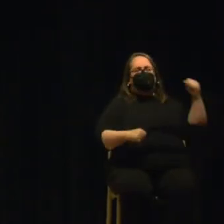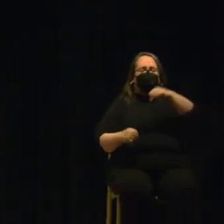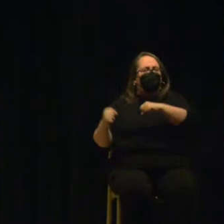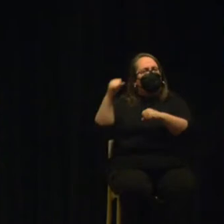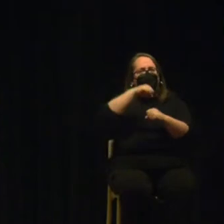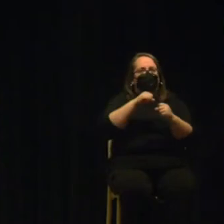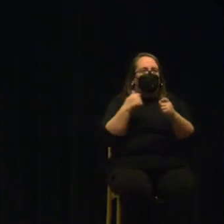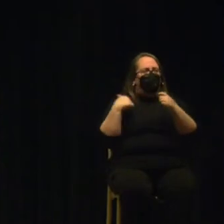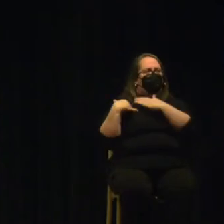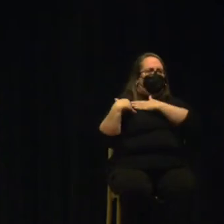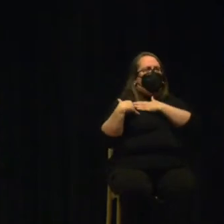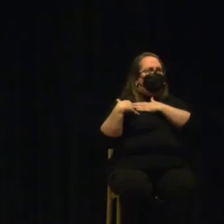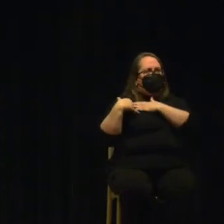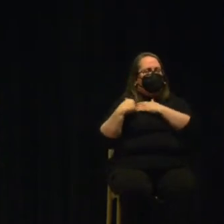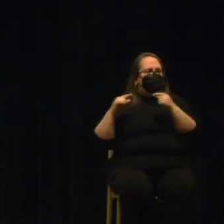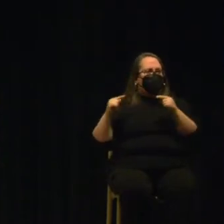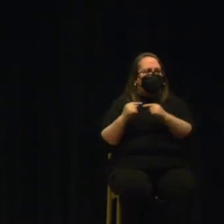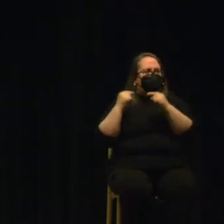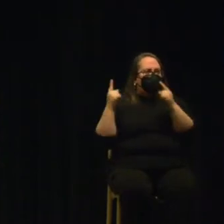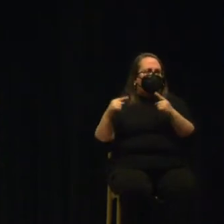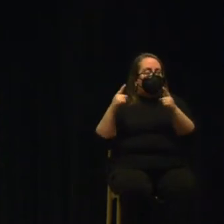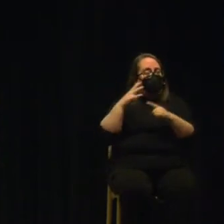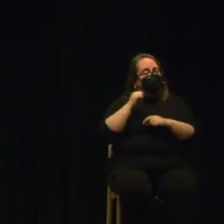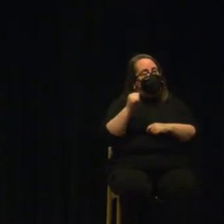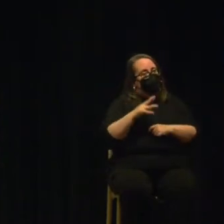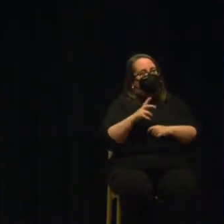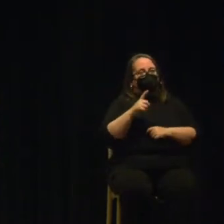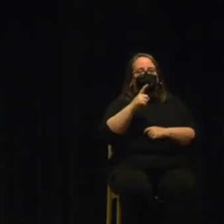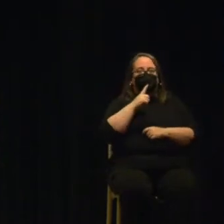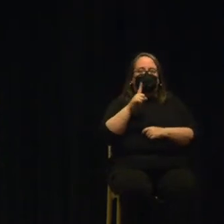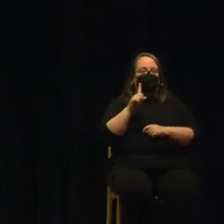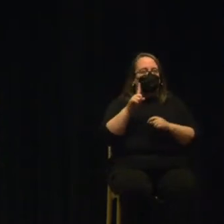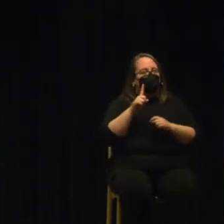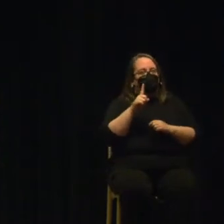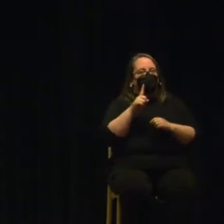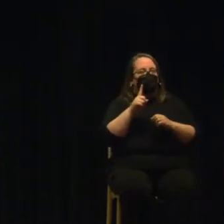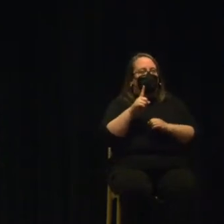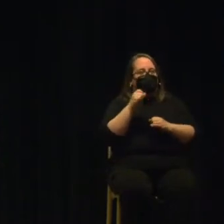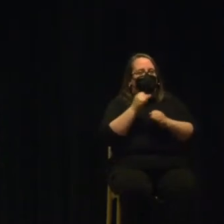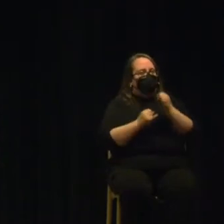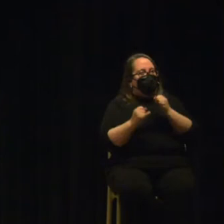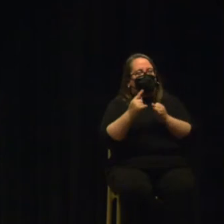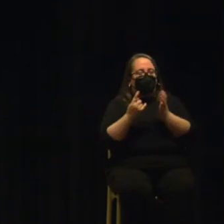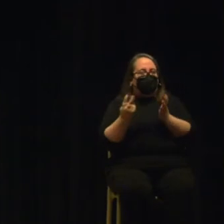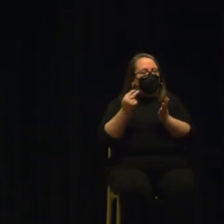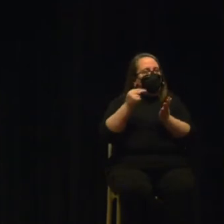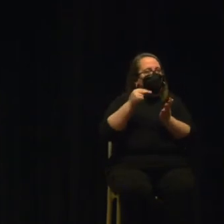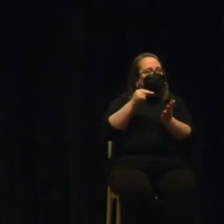my shoulder hadn't been right since, because the man said, only the last darkie on his feet gets a meal.